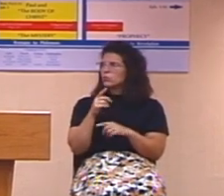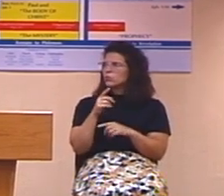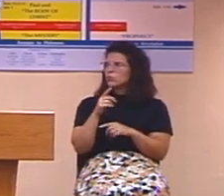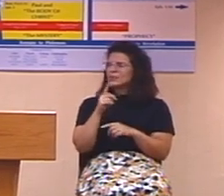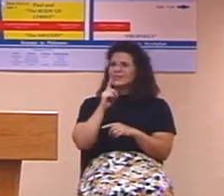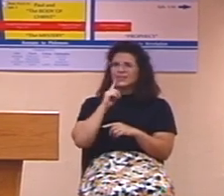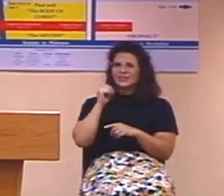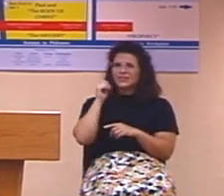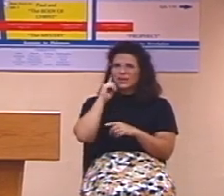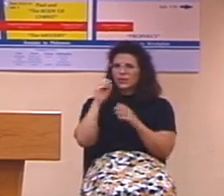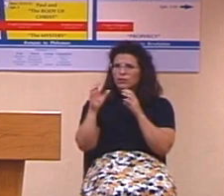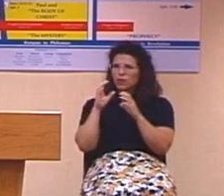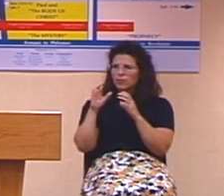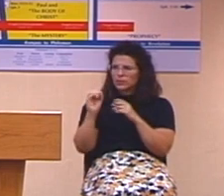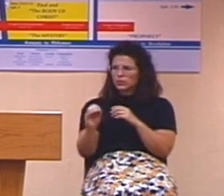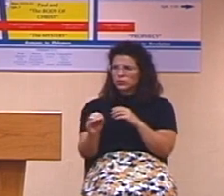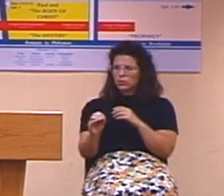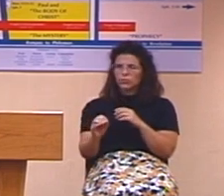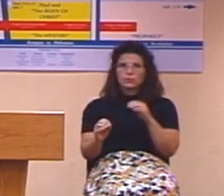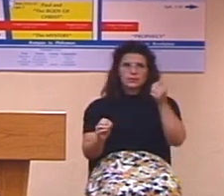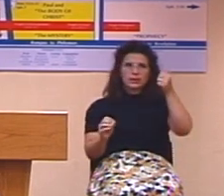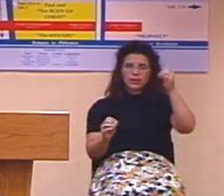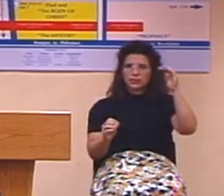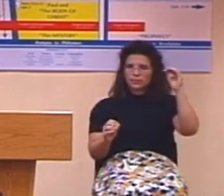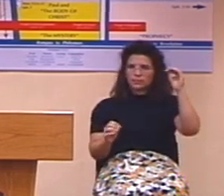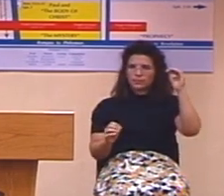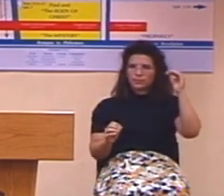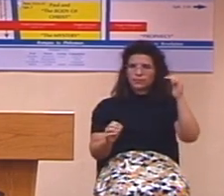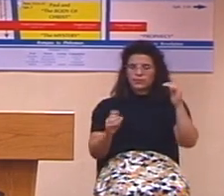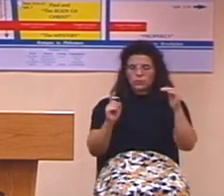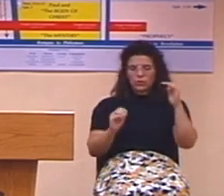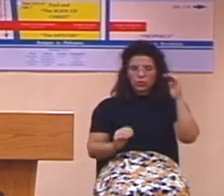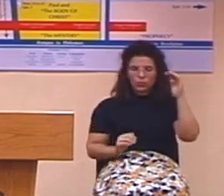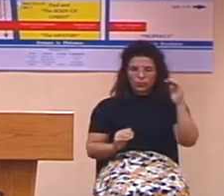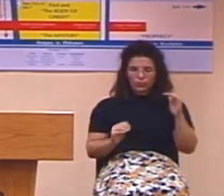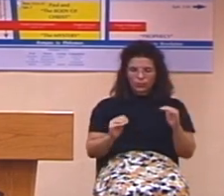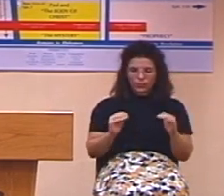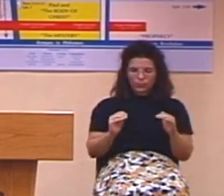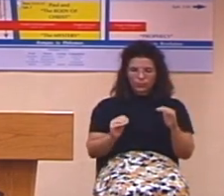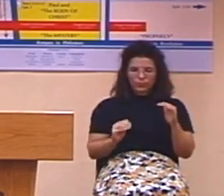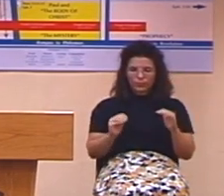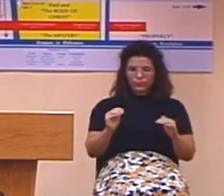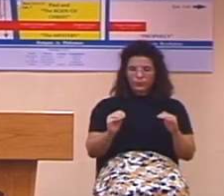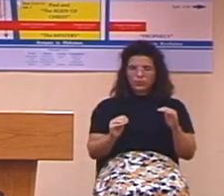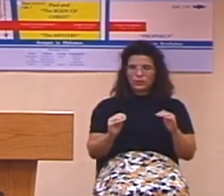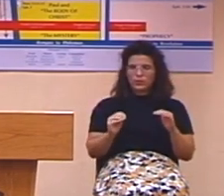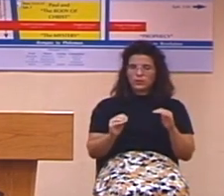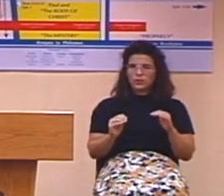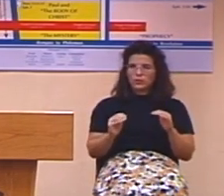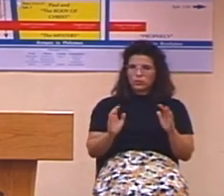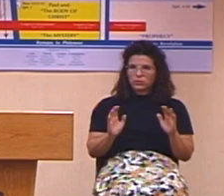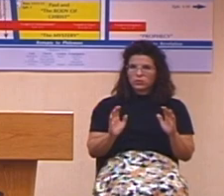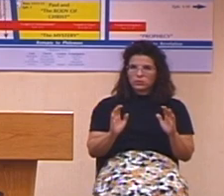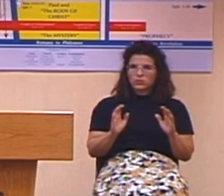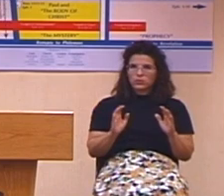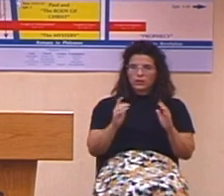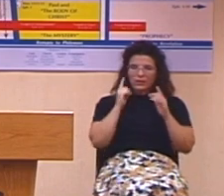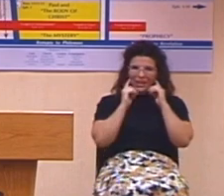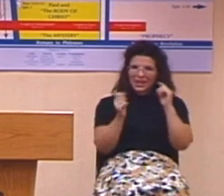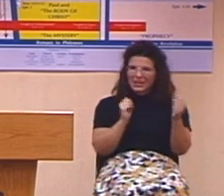she's talking? 10. I said, we got to get you down to 0. To 0. I mean, and just